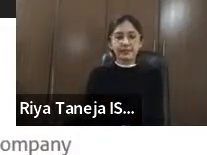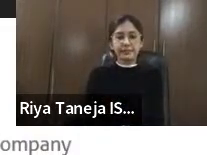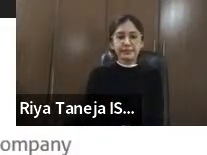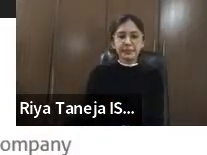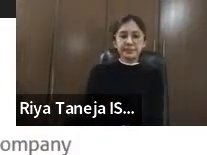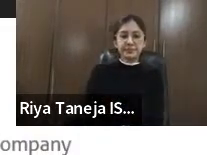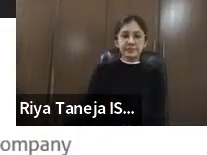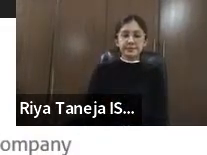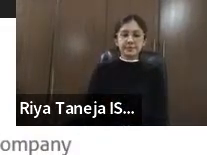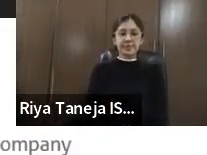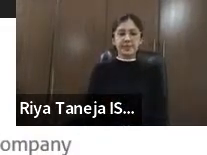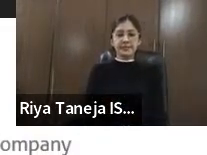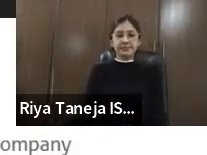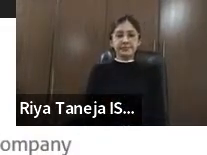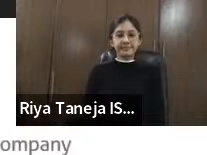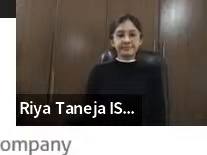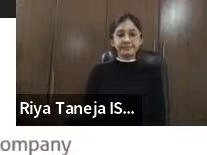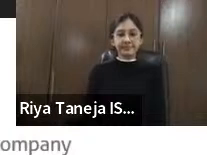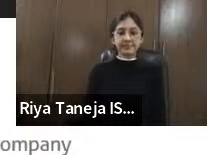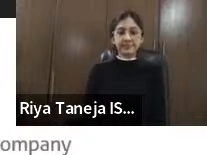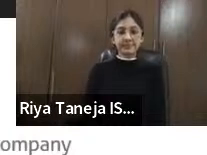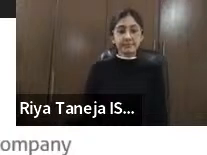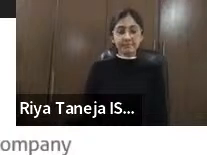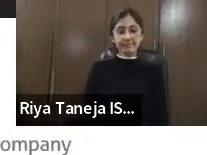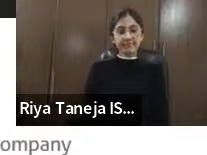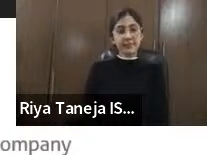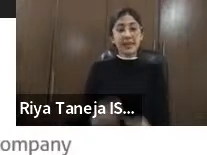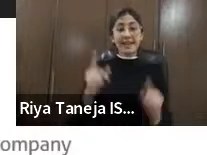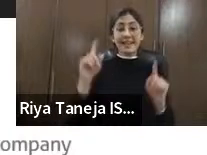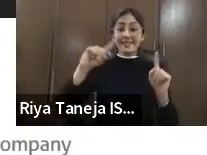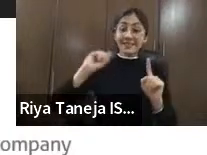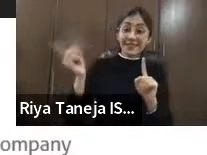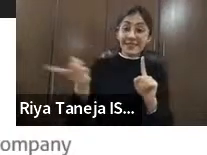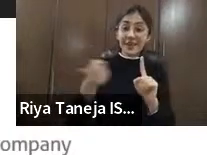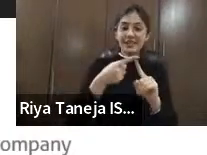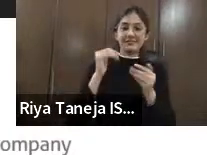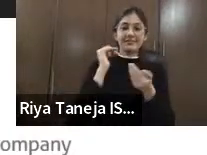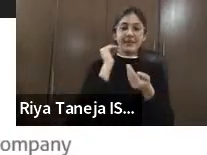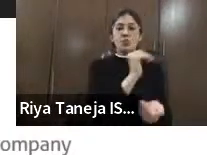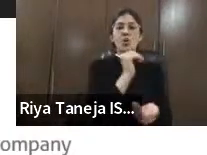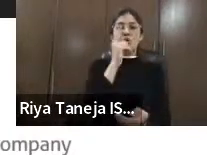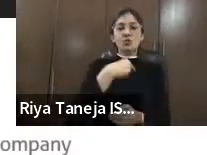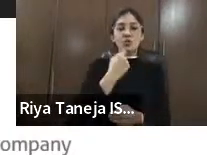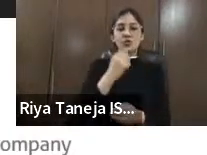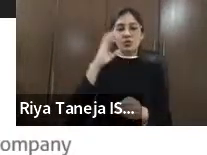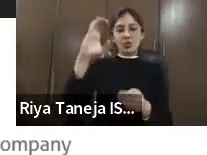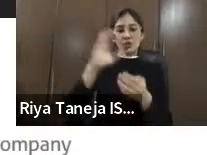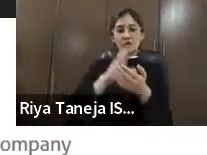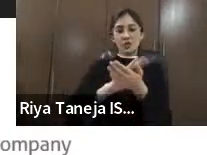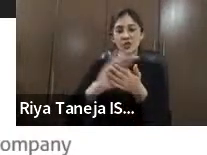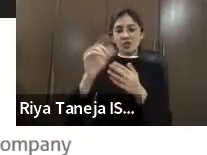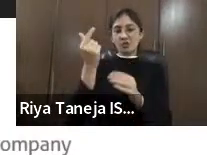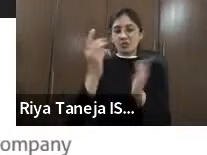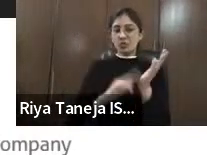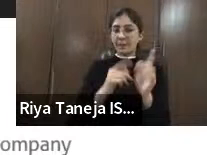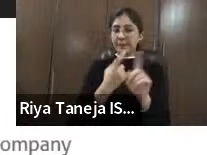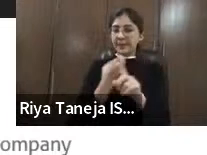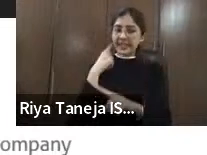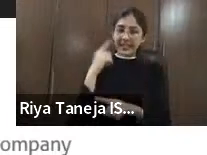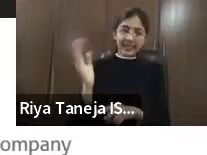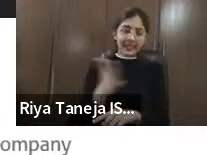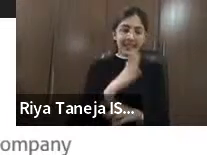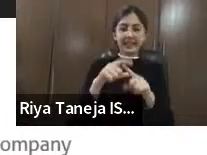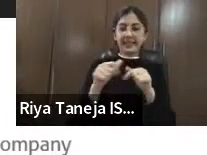The first recipient of this award is Ms. Chamki Dutta, Founder